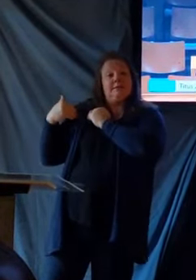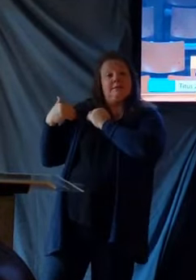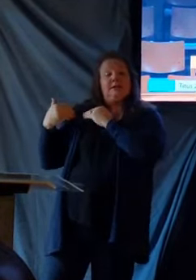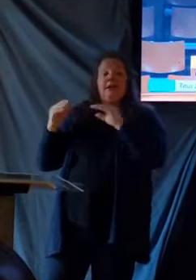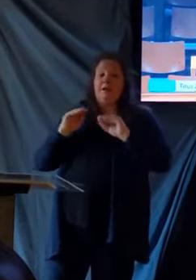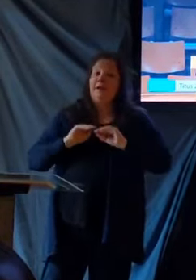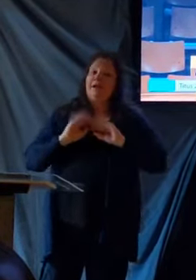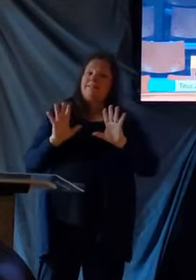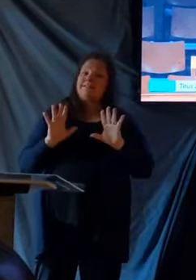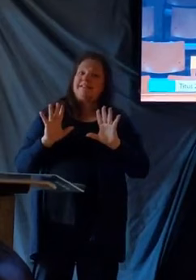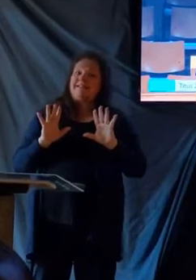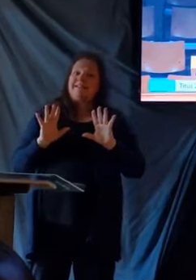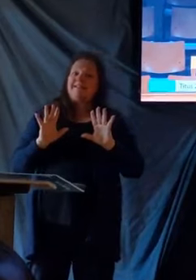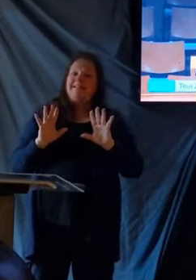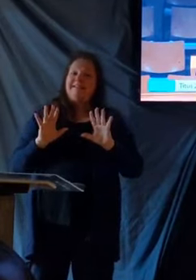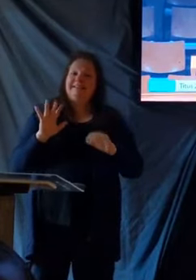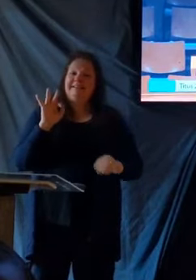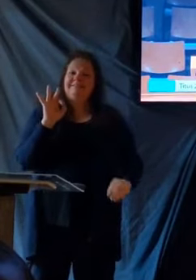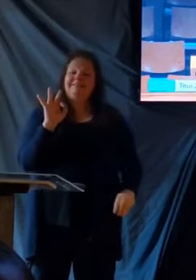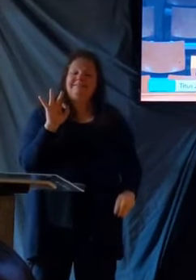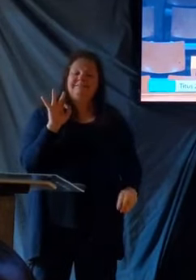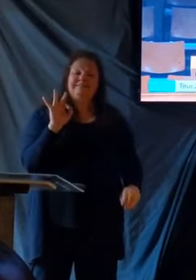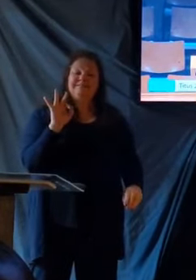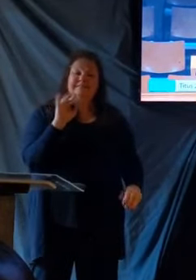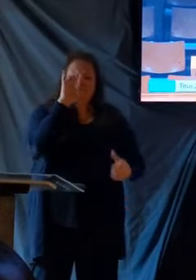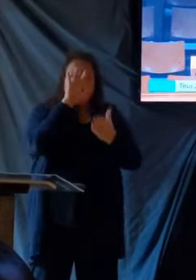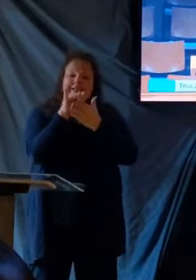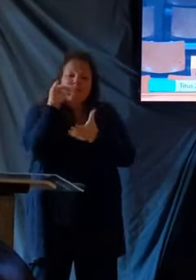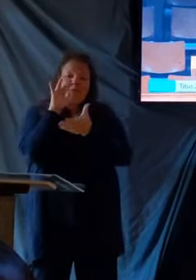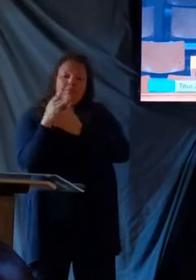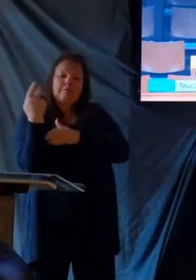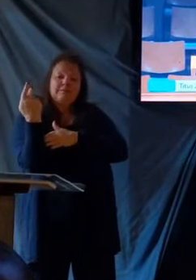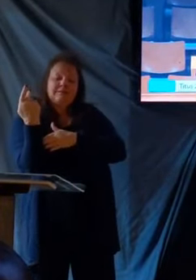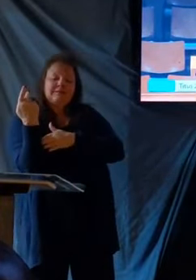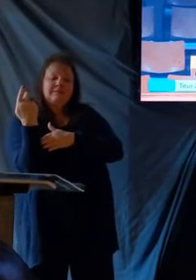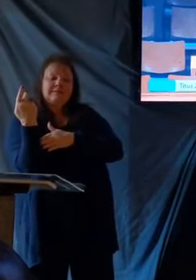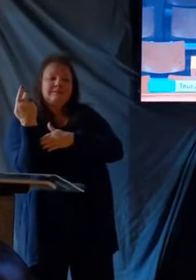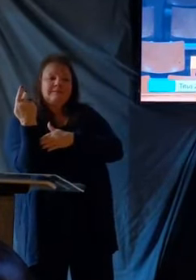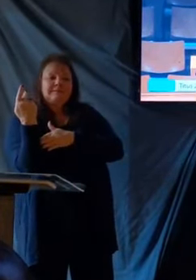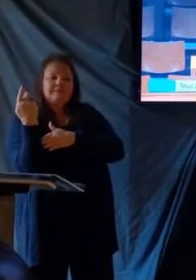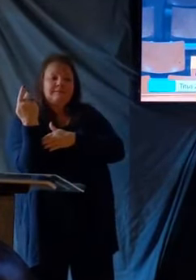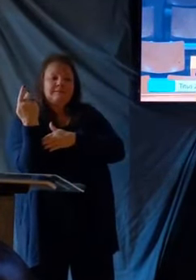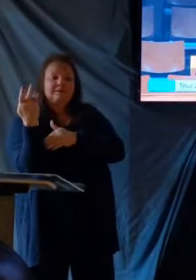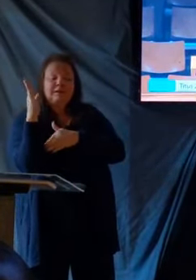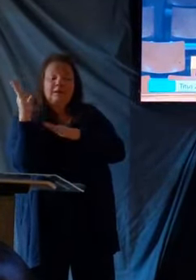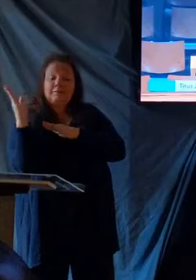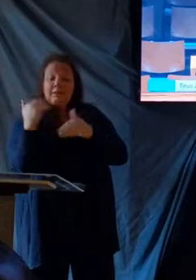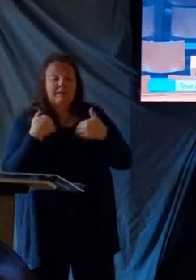obviously, if a husband or wife doesn't plan and they don't have children,